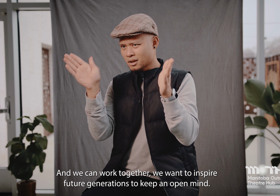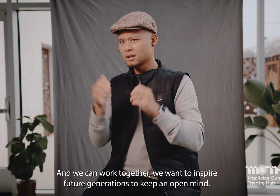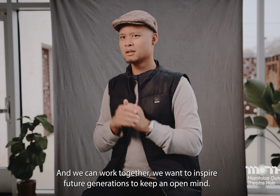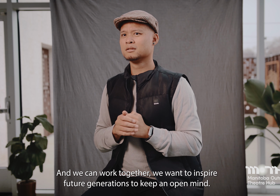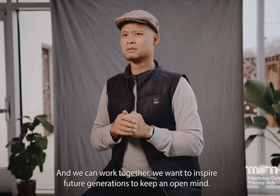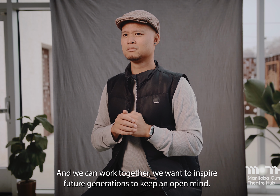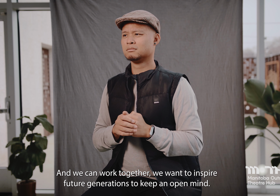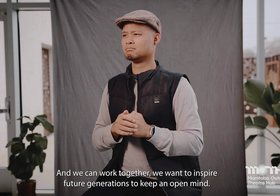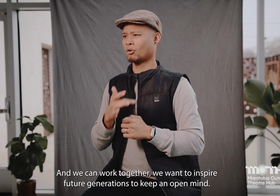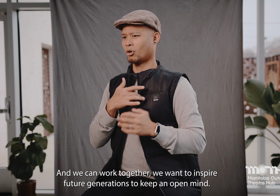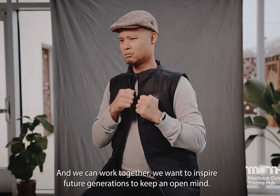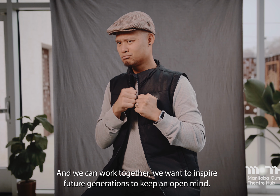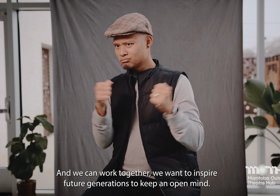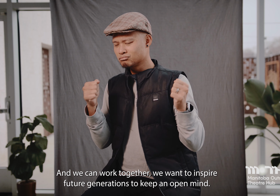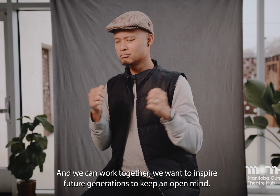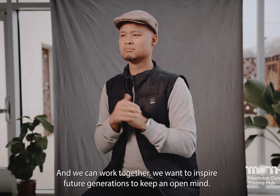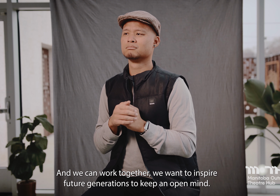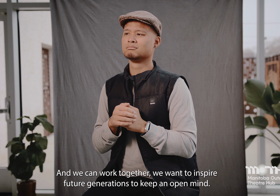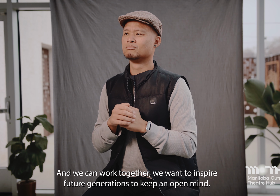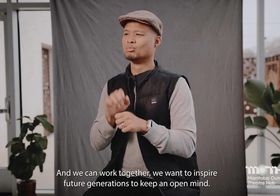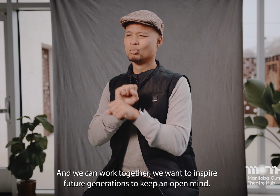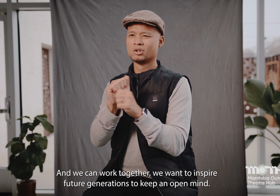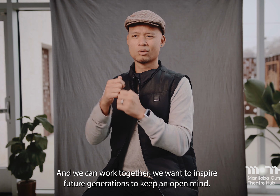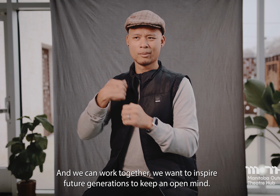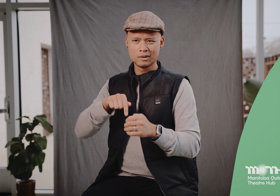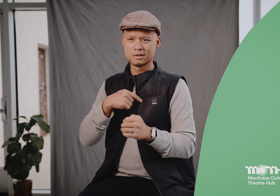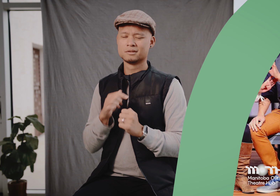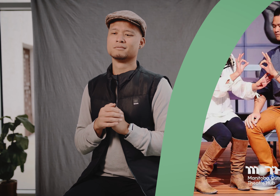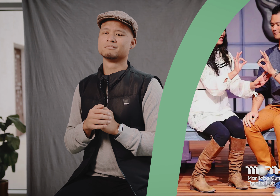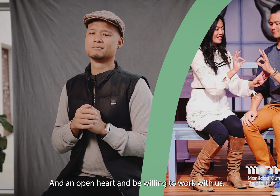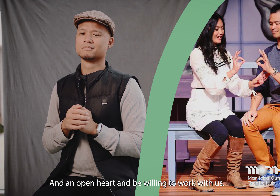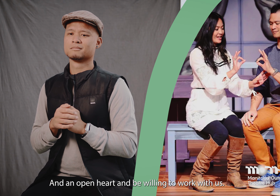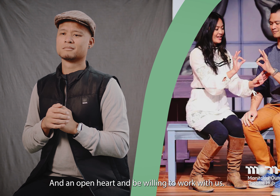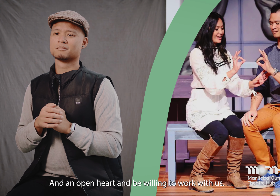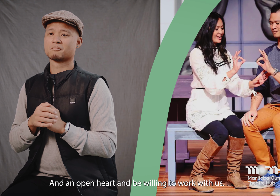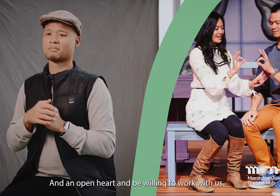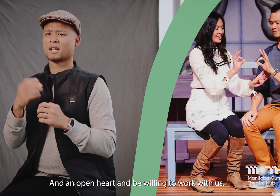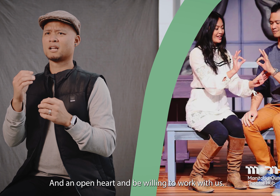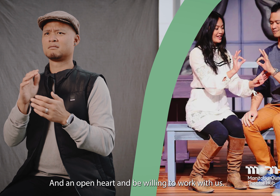future generations to keep an open mind, and an open heart to be willing to work with us.